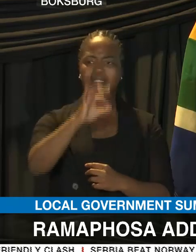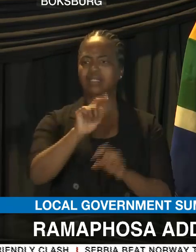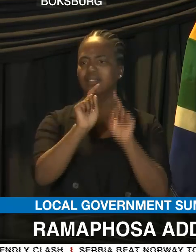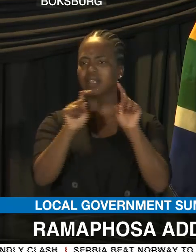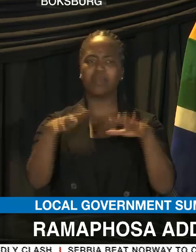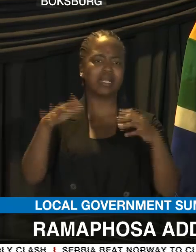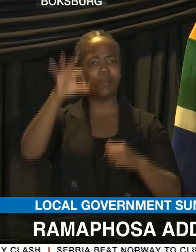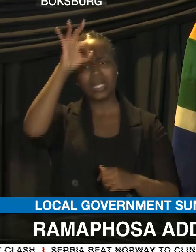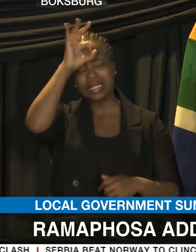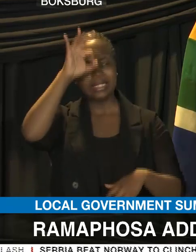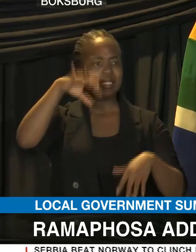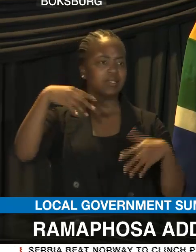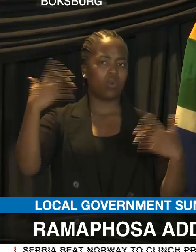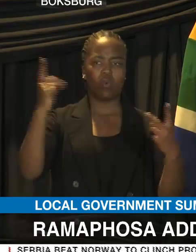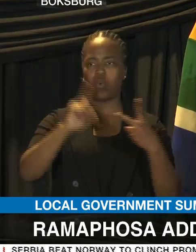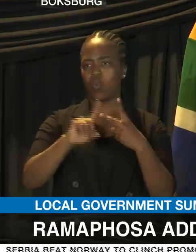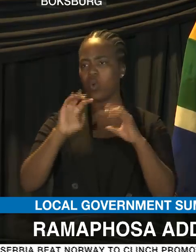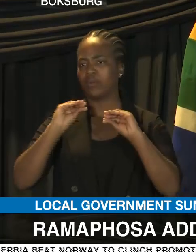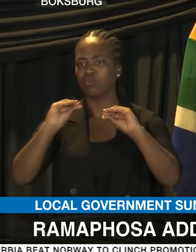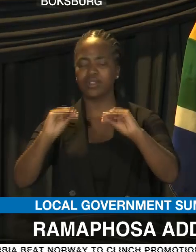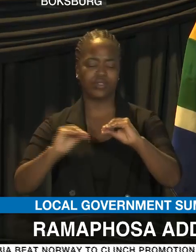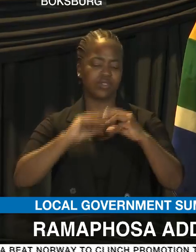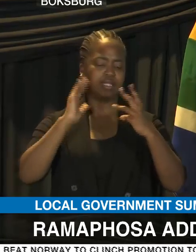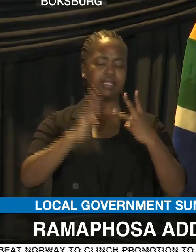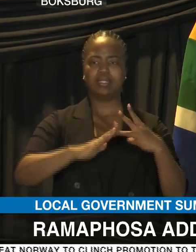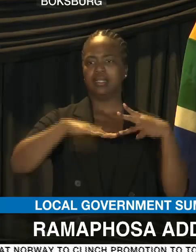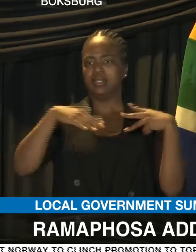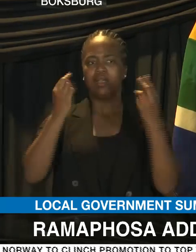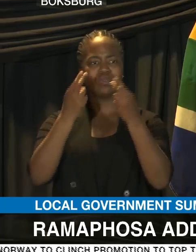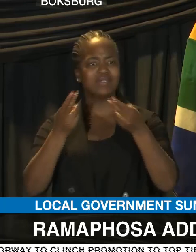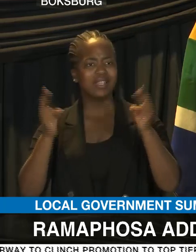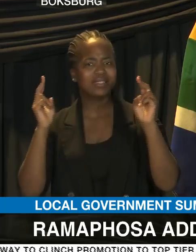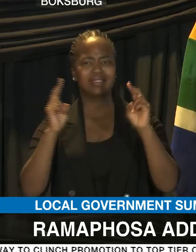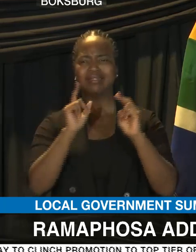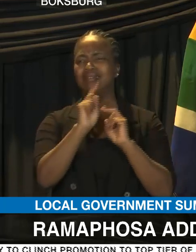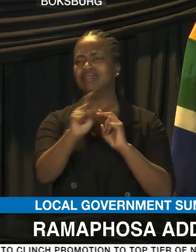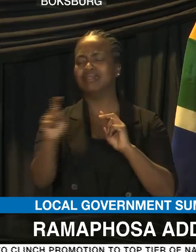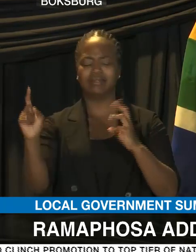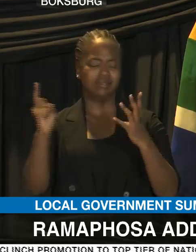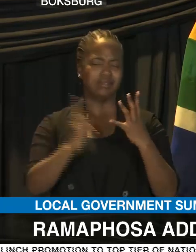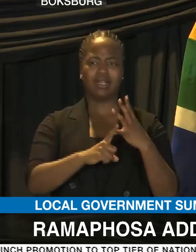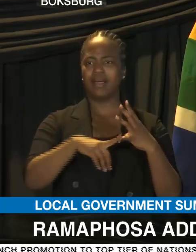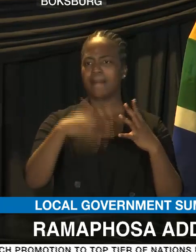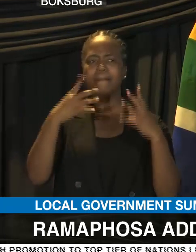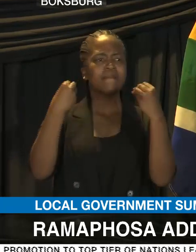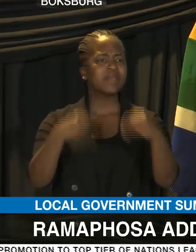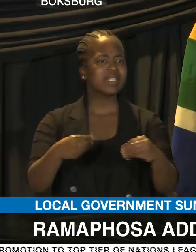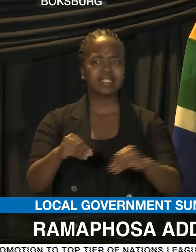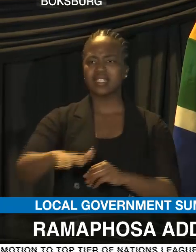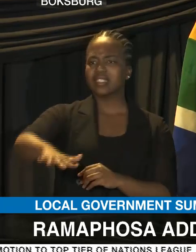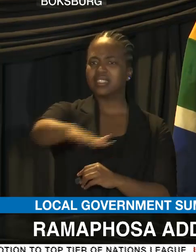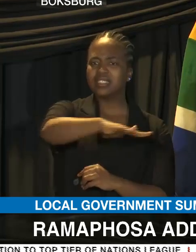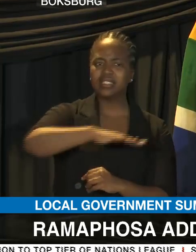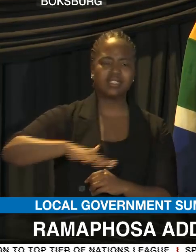be it the police, be it education institutions, local business in the